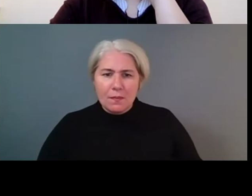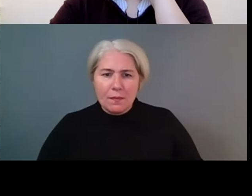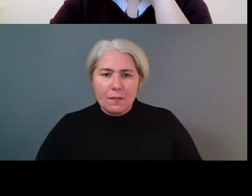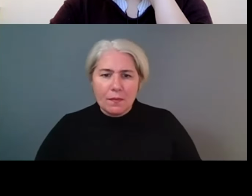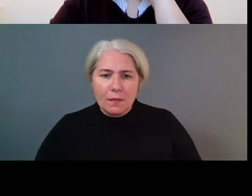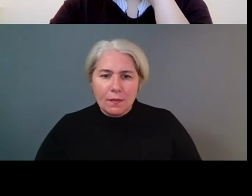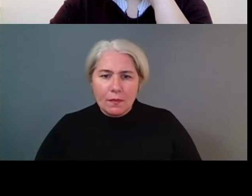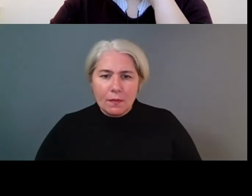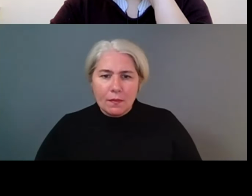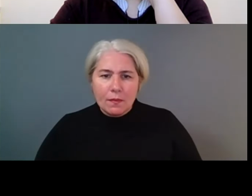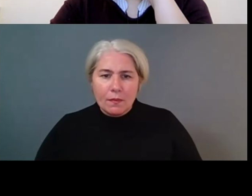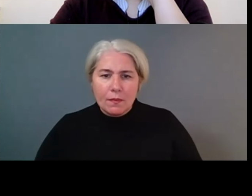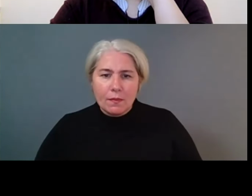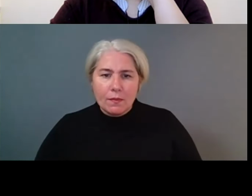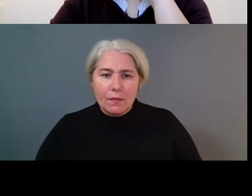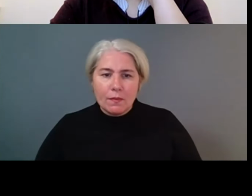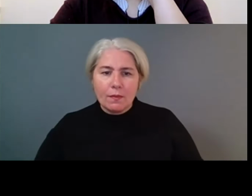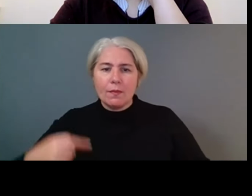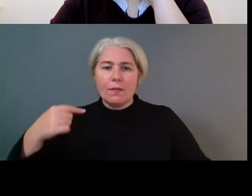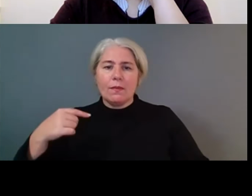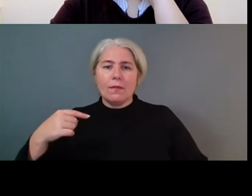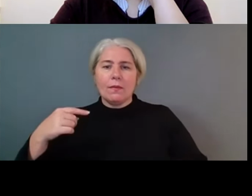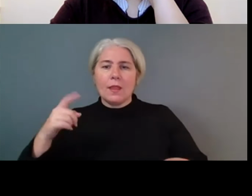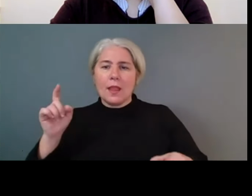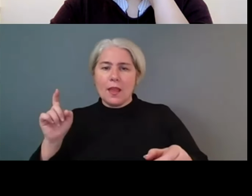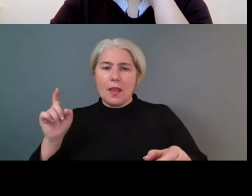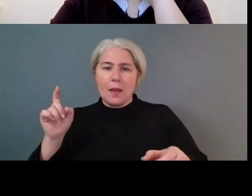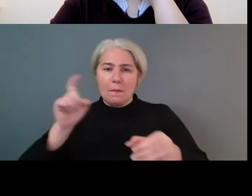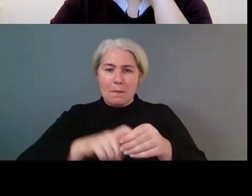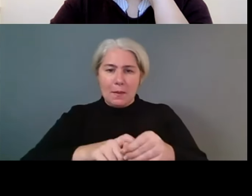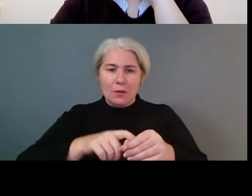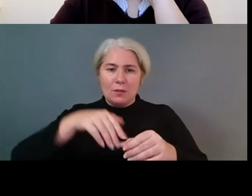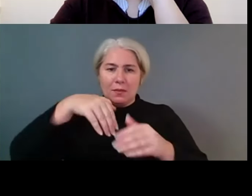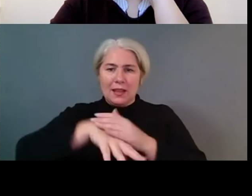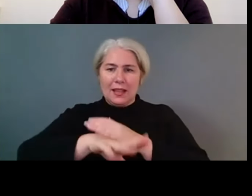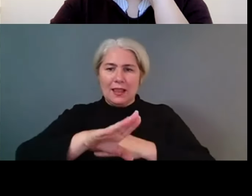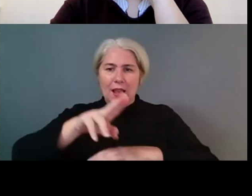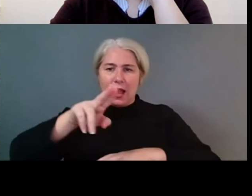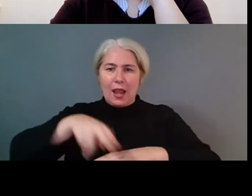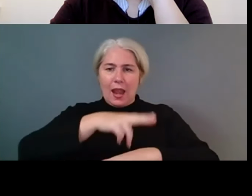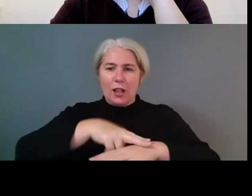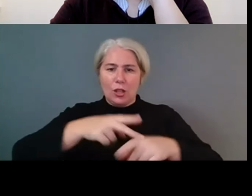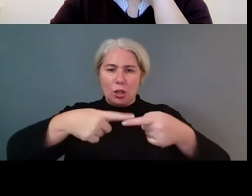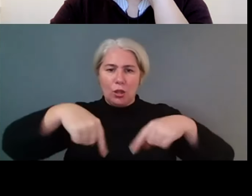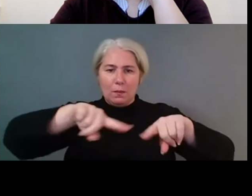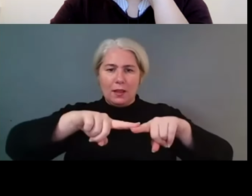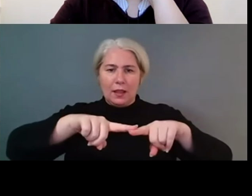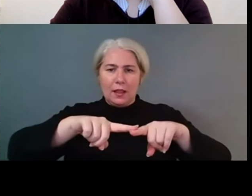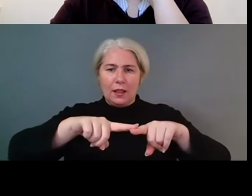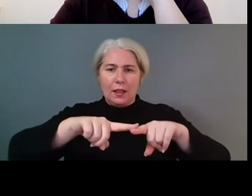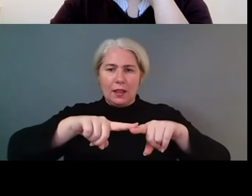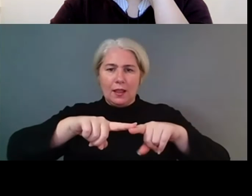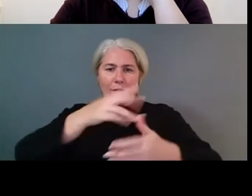for Disabilities is a case now. Then how can something continue? Are you the right